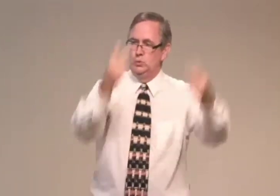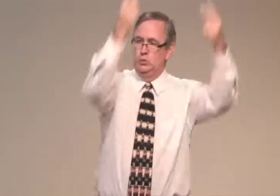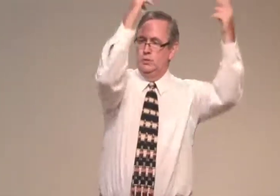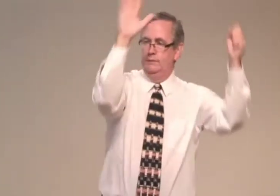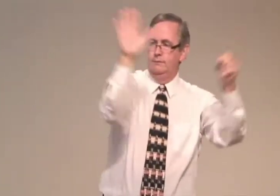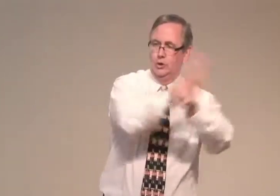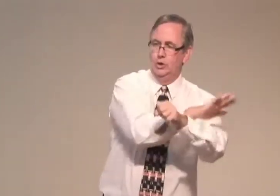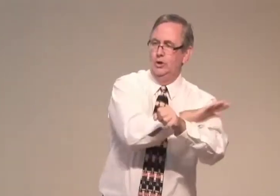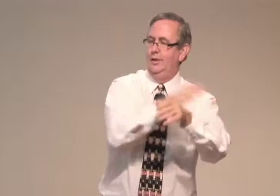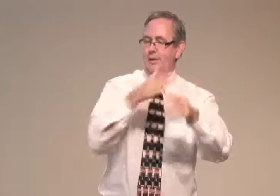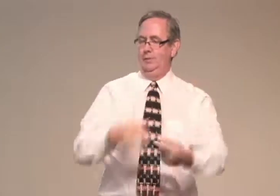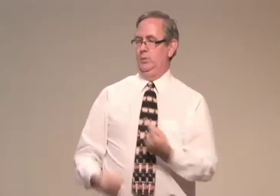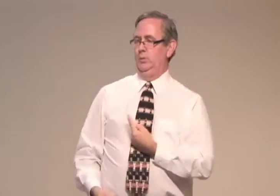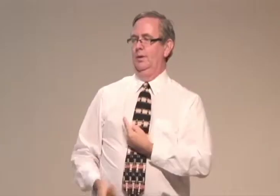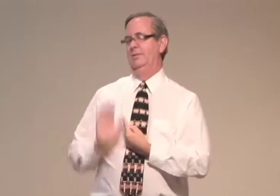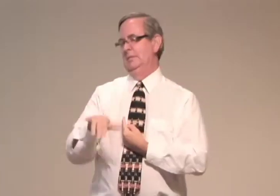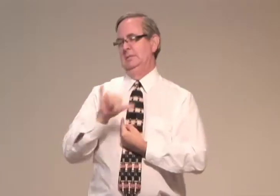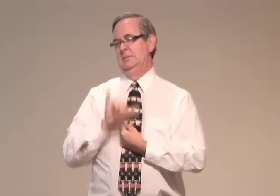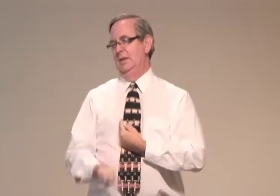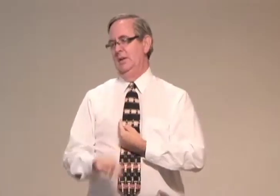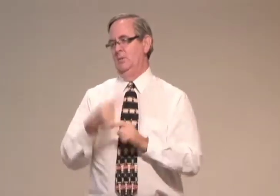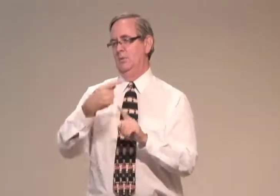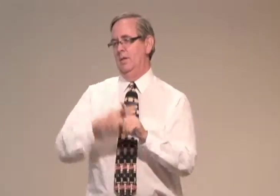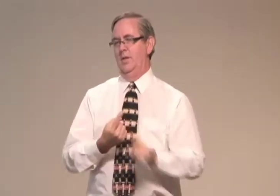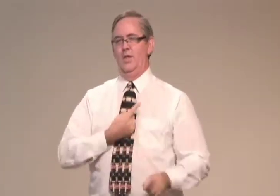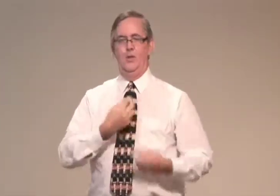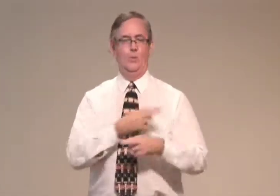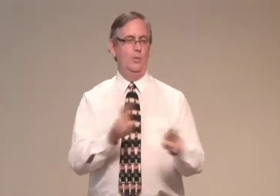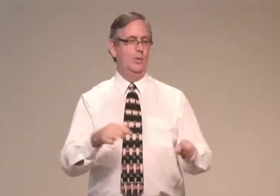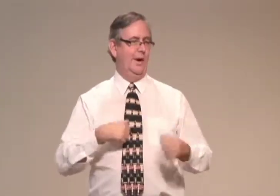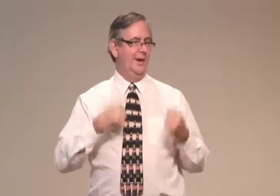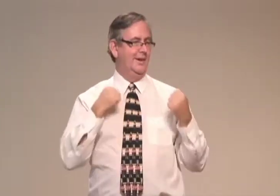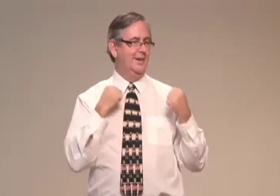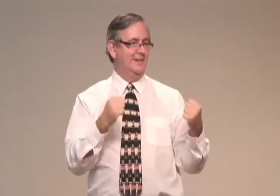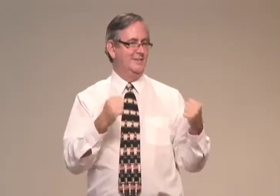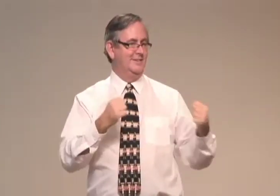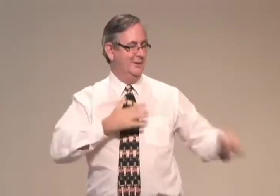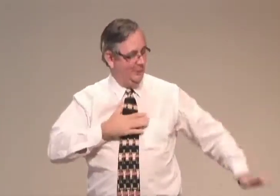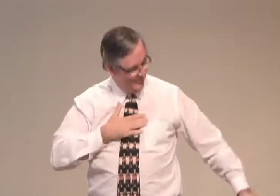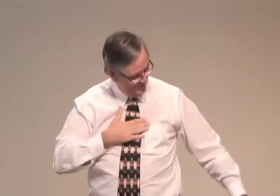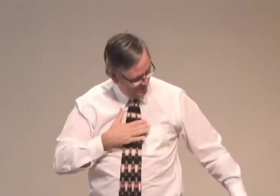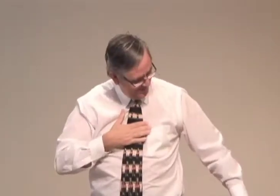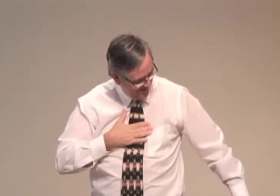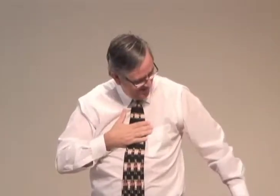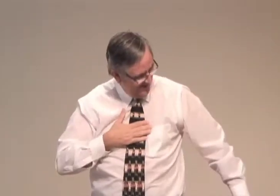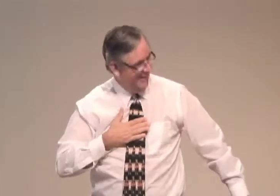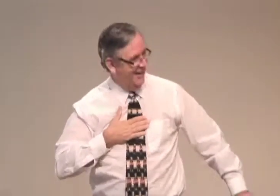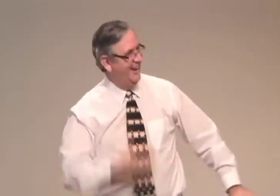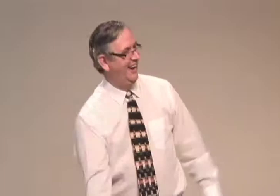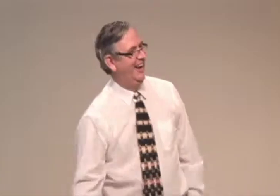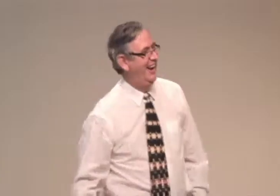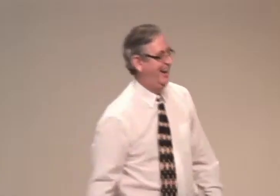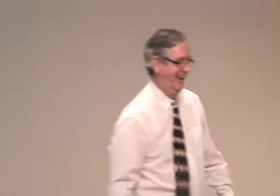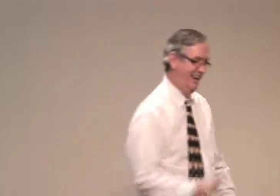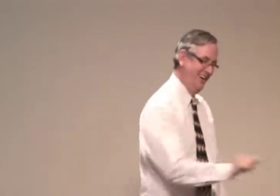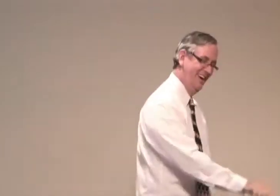All the door had everybody paired up. And I was the only guy that had a room to himself.